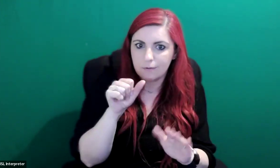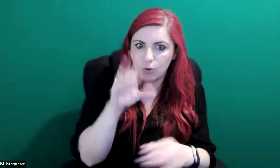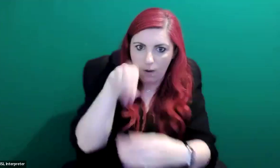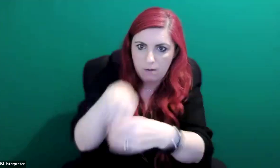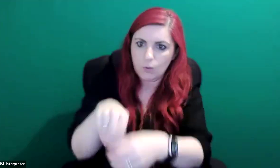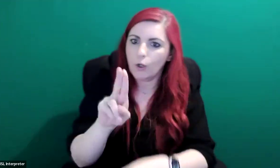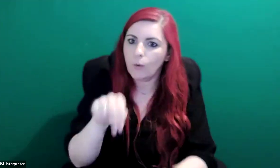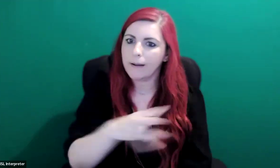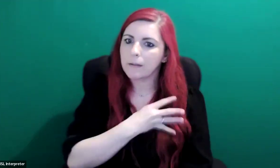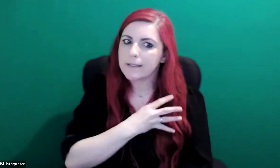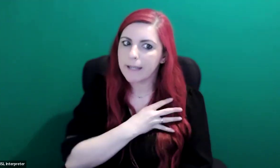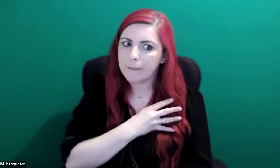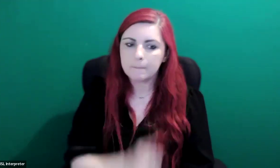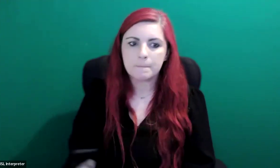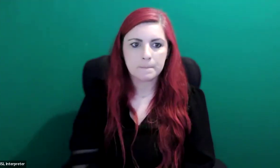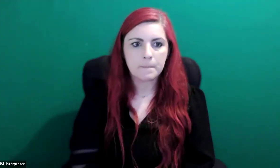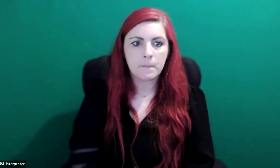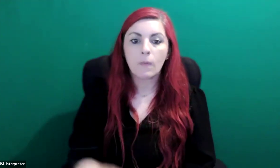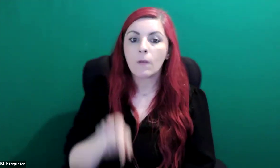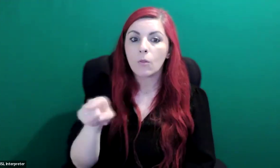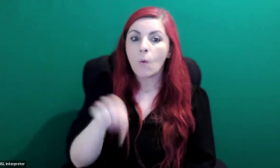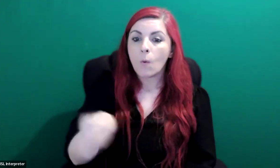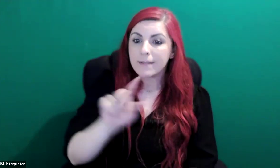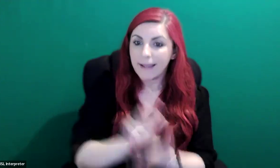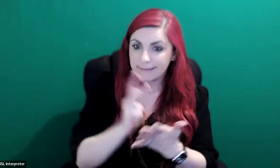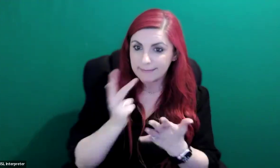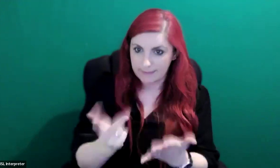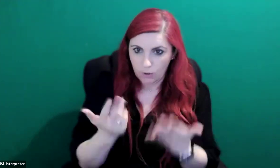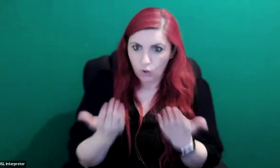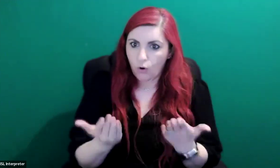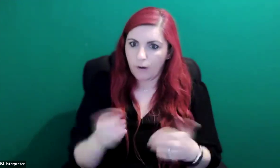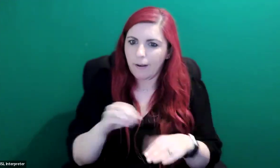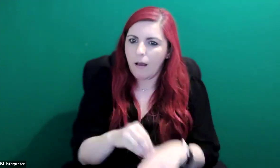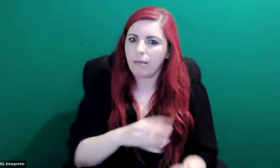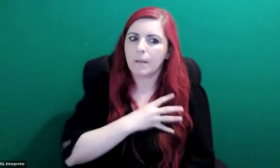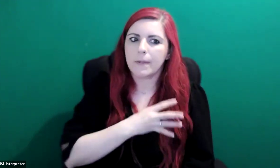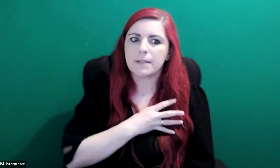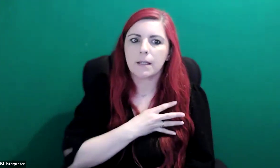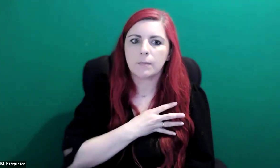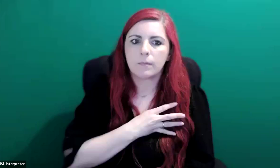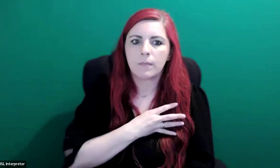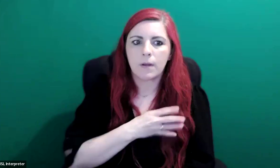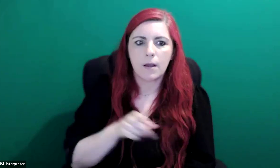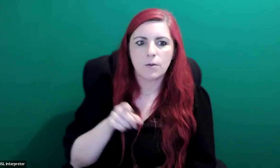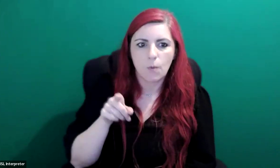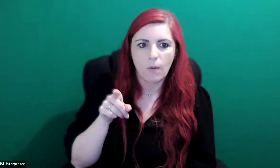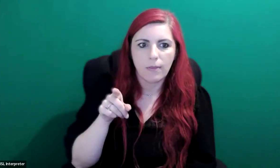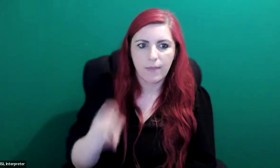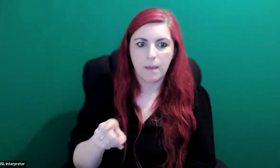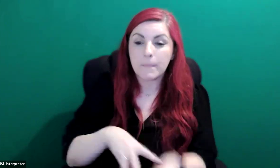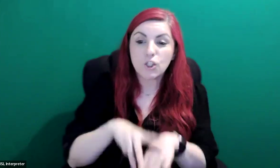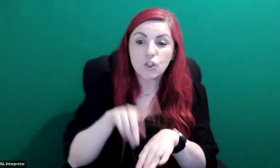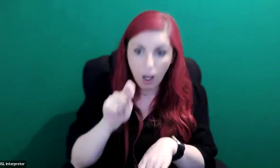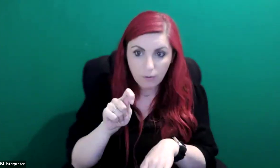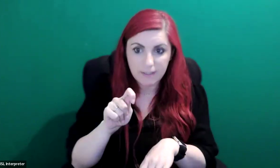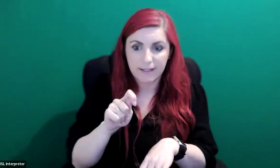committee. Of the 18 experts currently on the committee, there are 14 of them who are themselves disabled people. So there